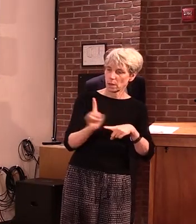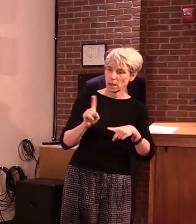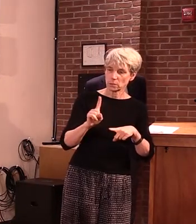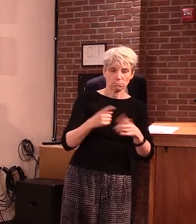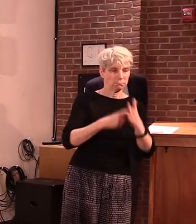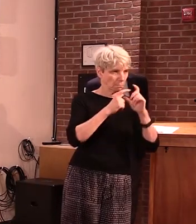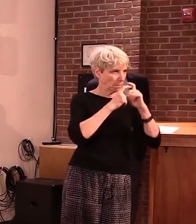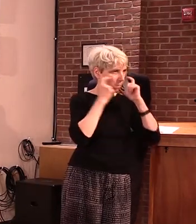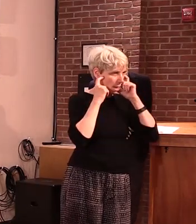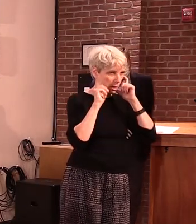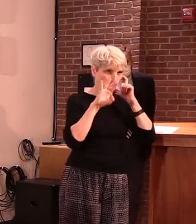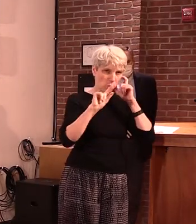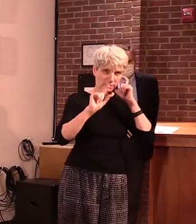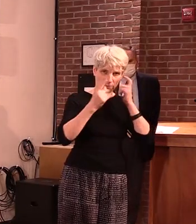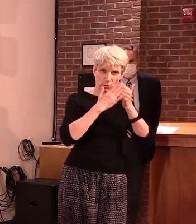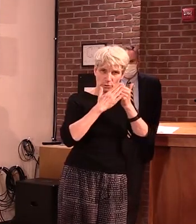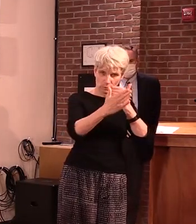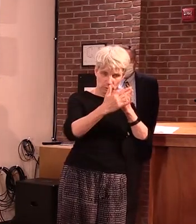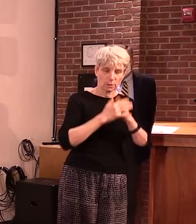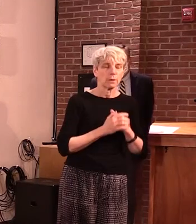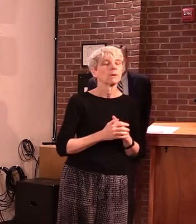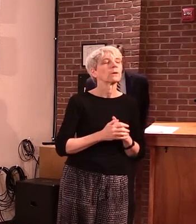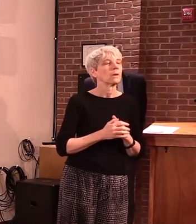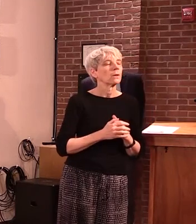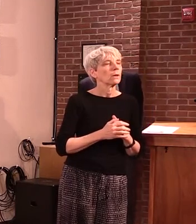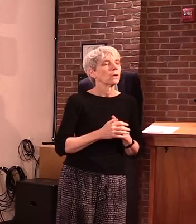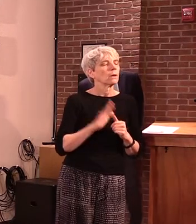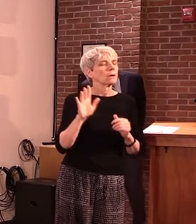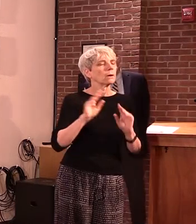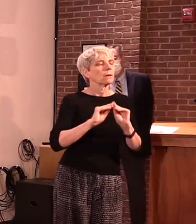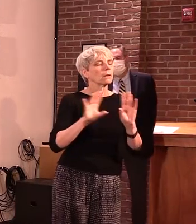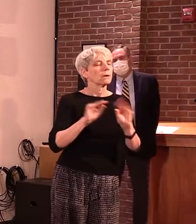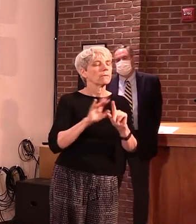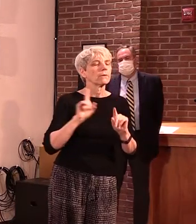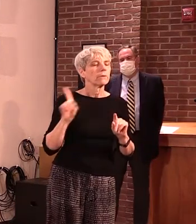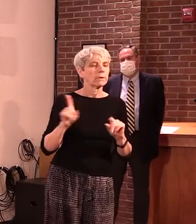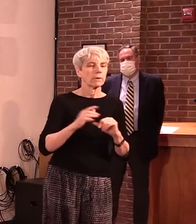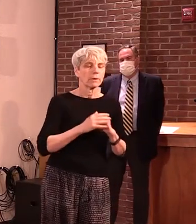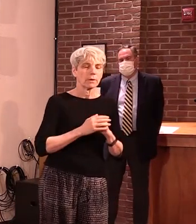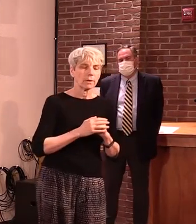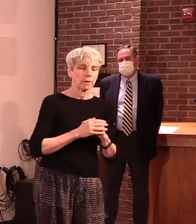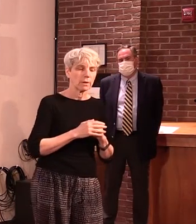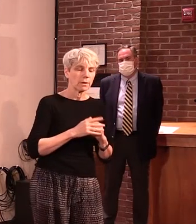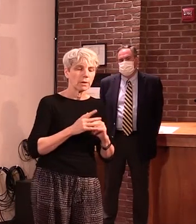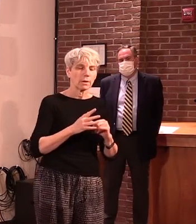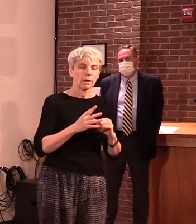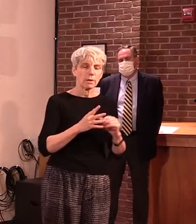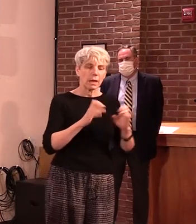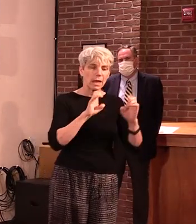I was wondering if you could talk about what were the specific weaknesses of the education policy around masks?